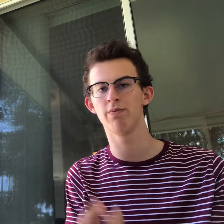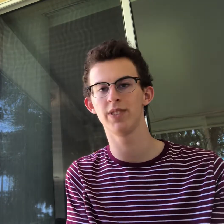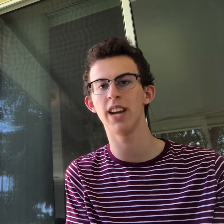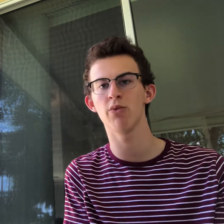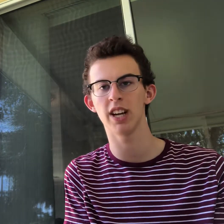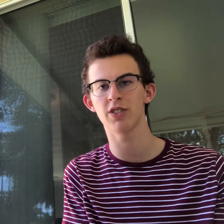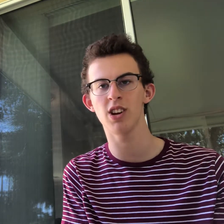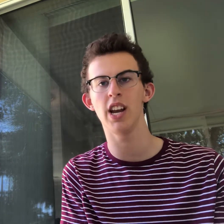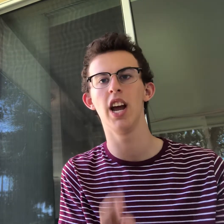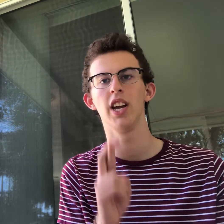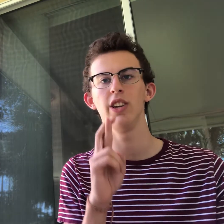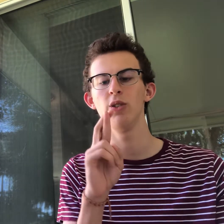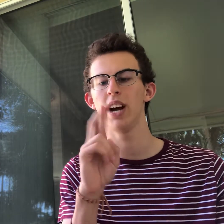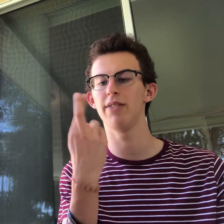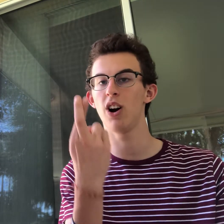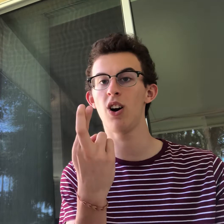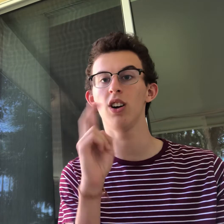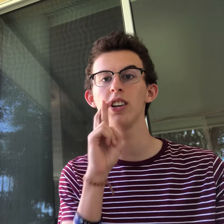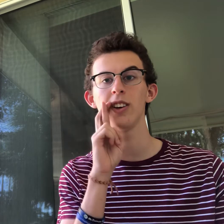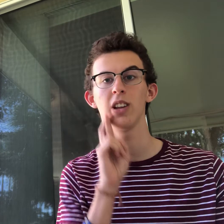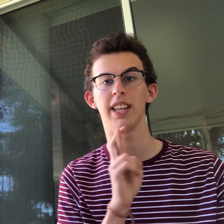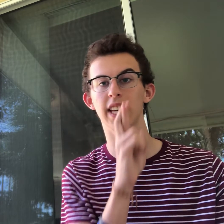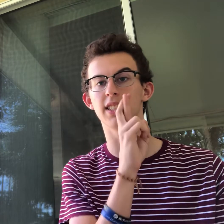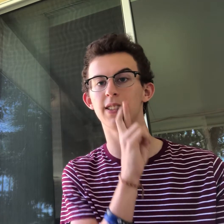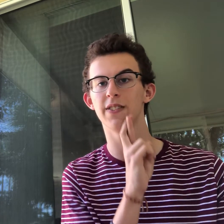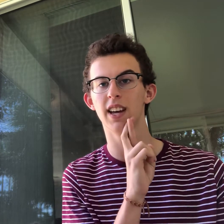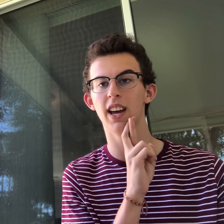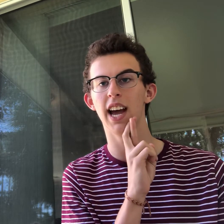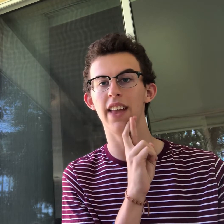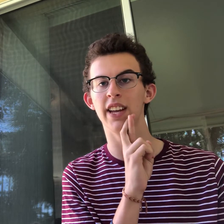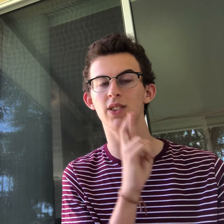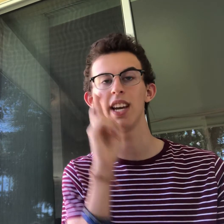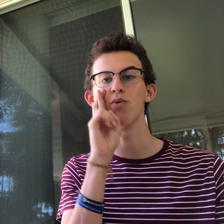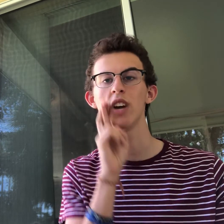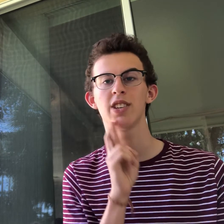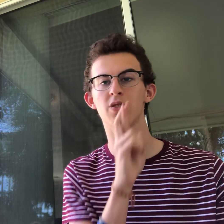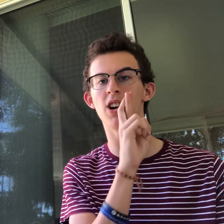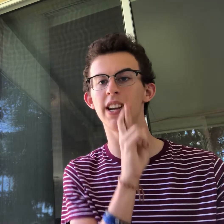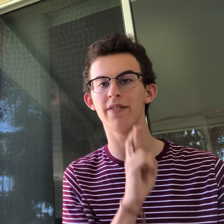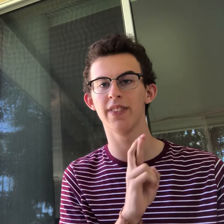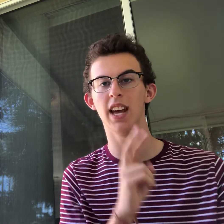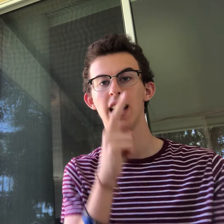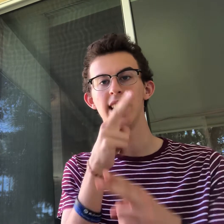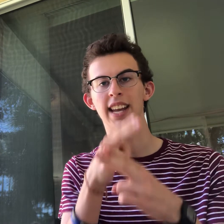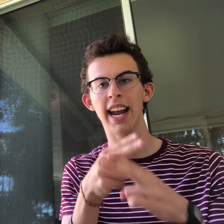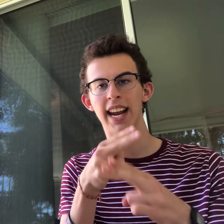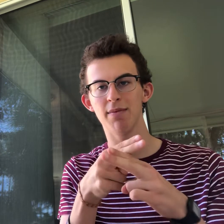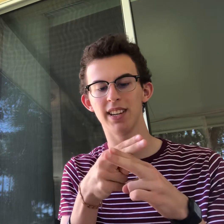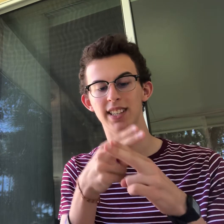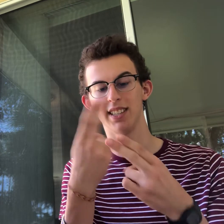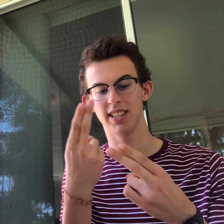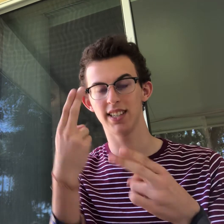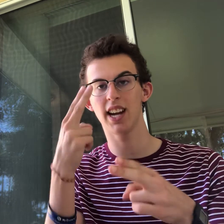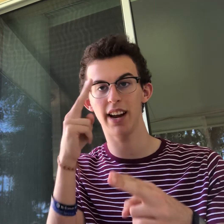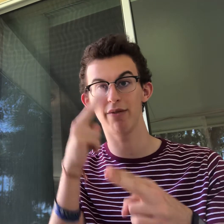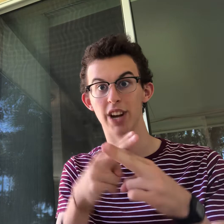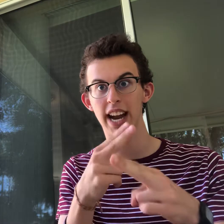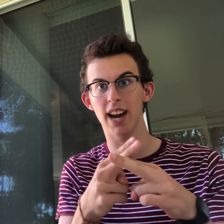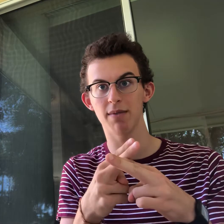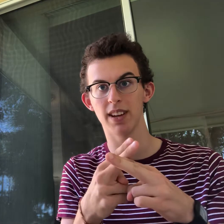say restaurant, you have an R and you go like this. And then you say restaurant, name, this is the sign for name,